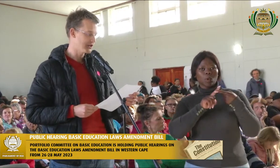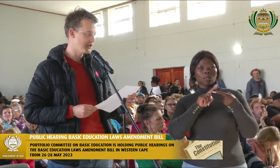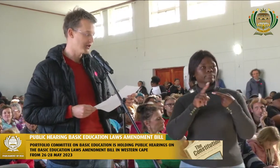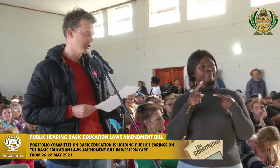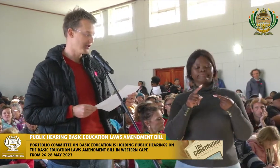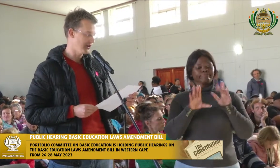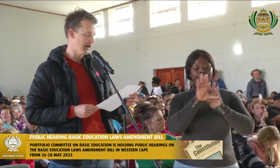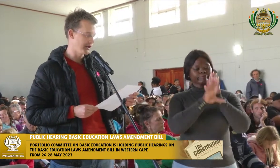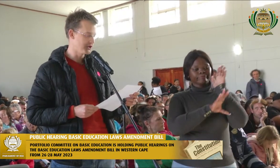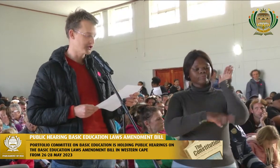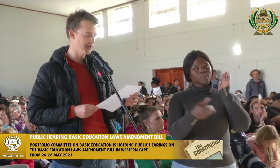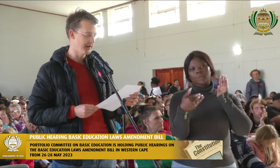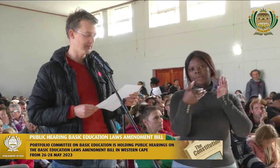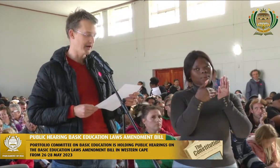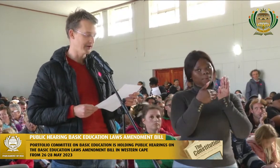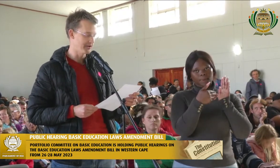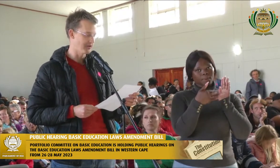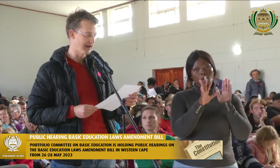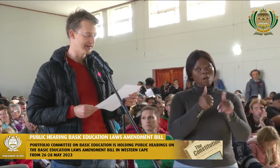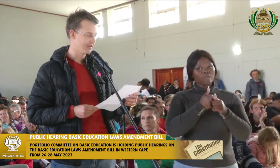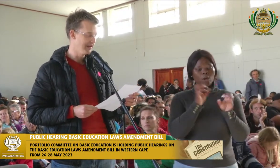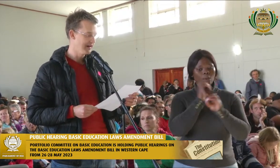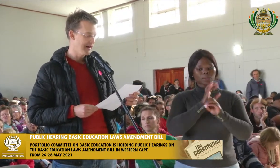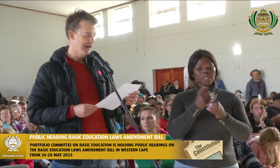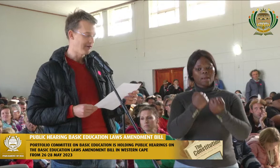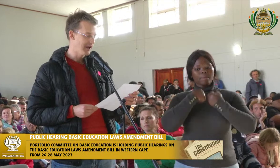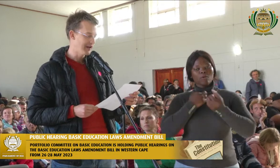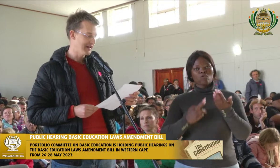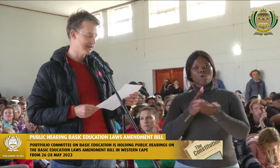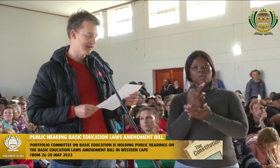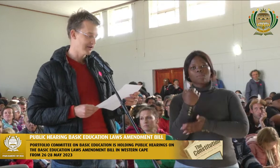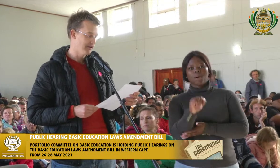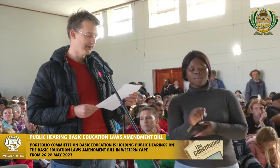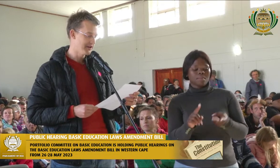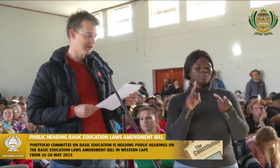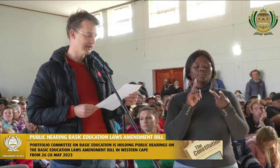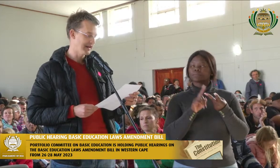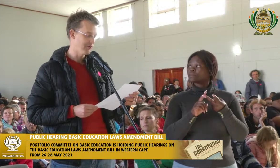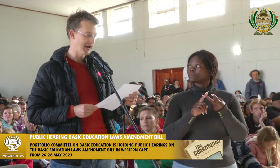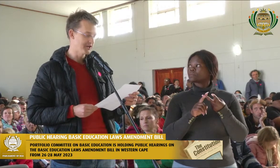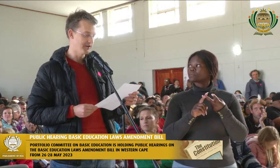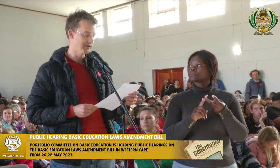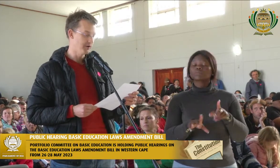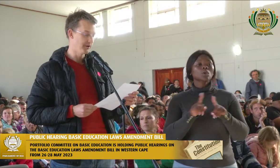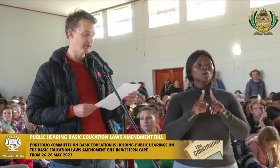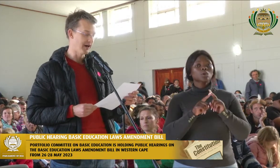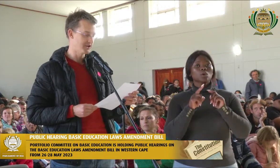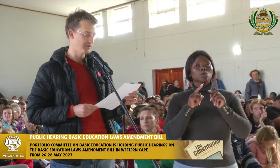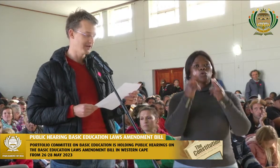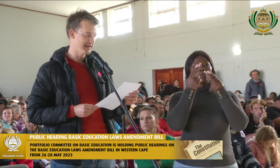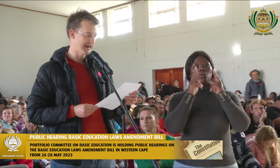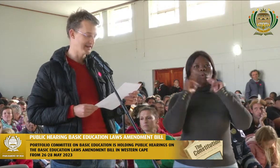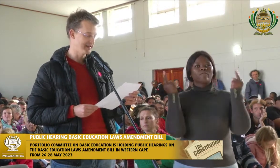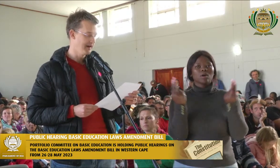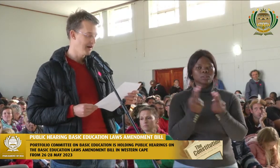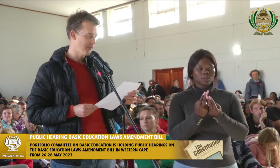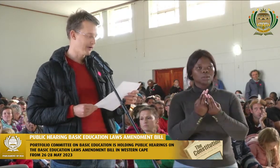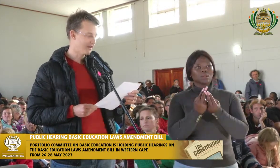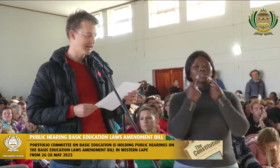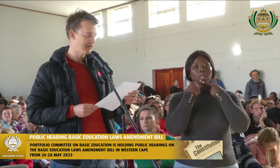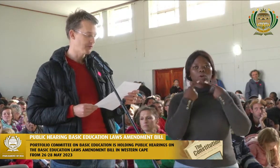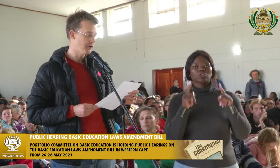is unconstitutional and usurping parents' rights. It violates the Universal Declaration of Human Rights, which